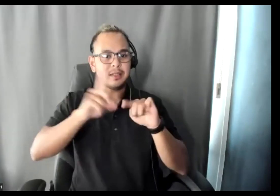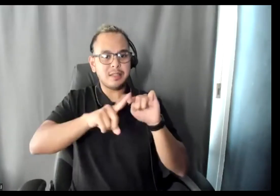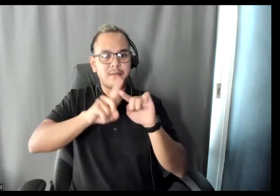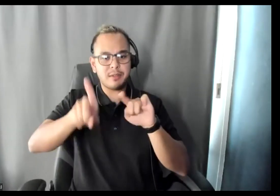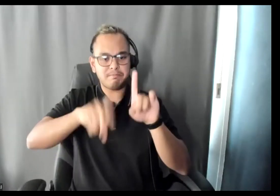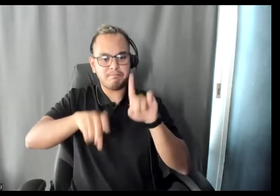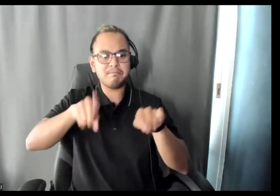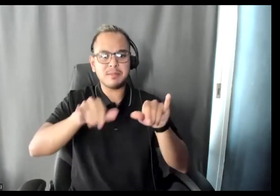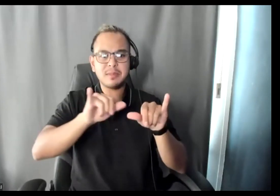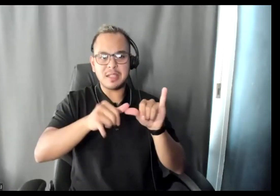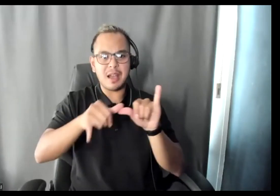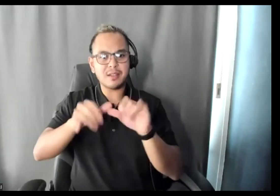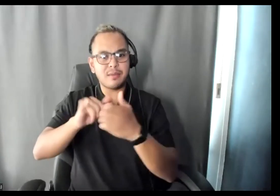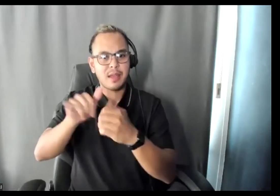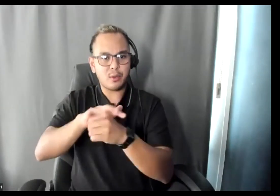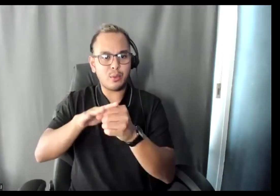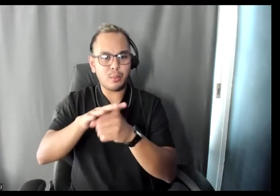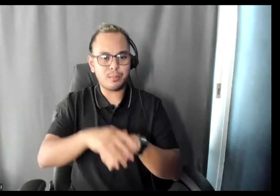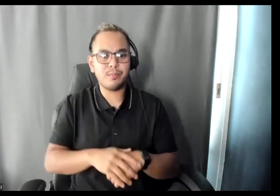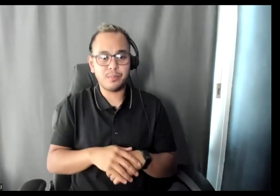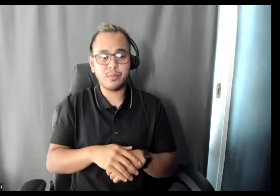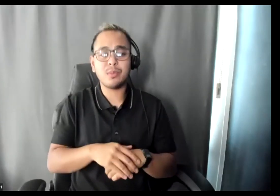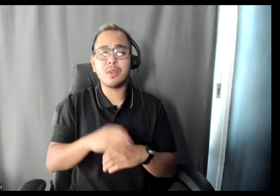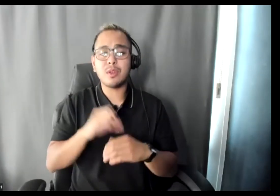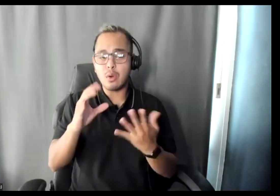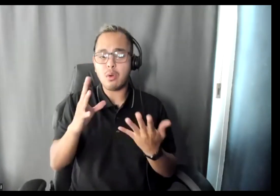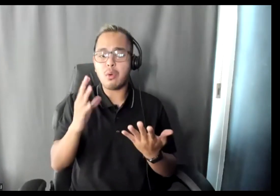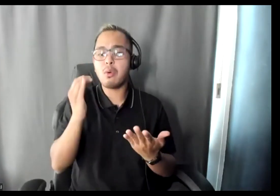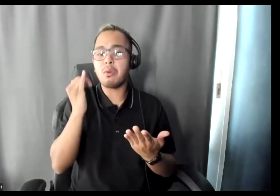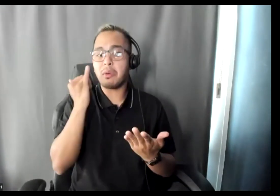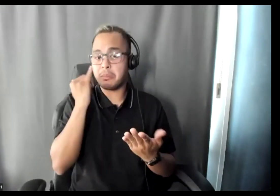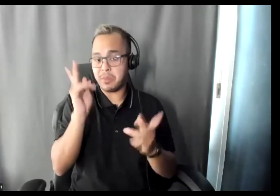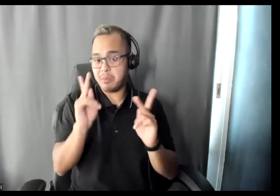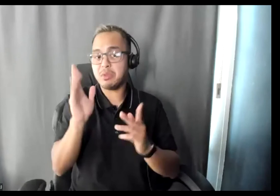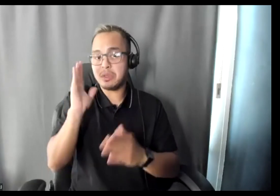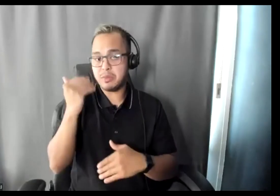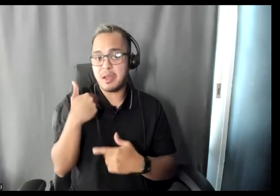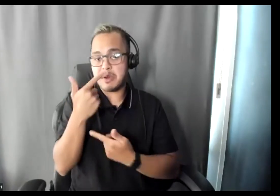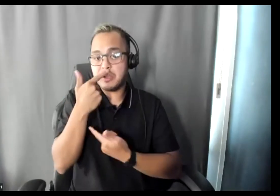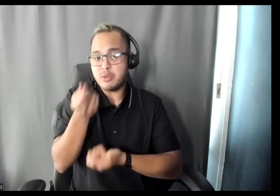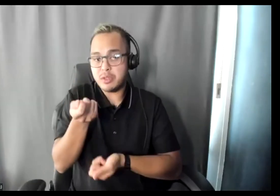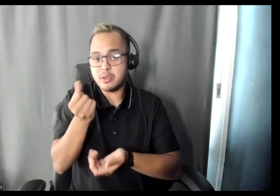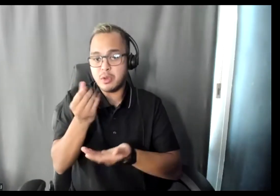given time. But if there's interest there, which it sounds like there might be, please make that known.